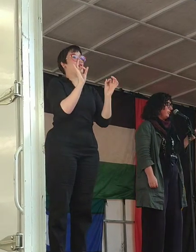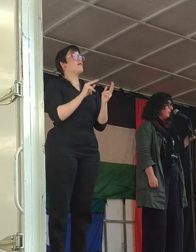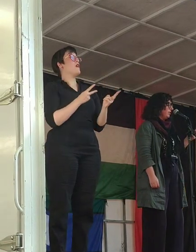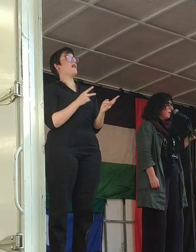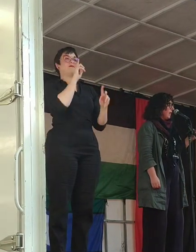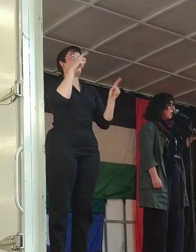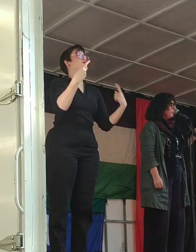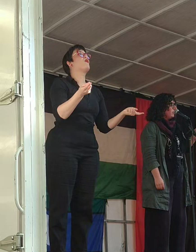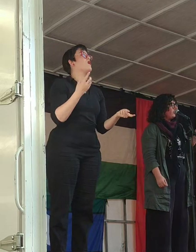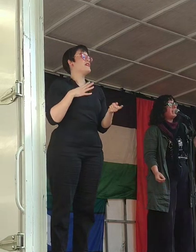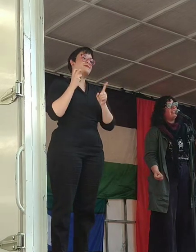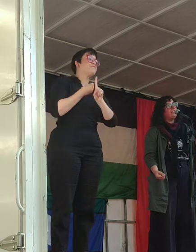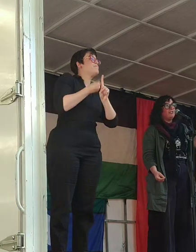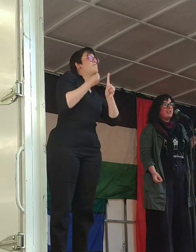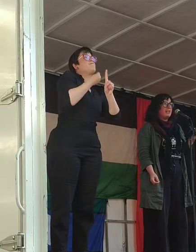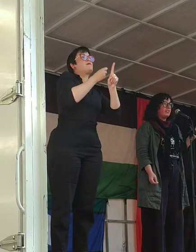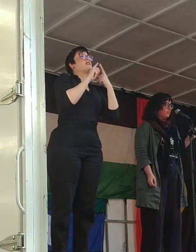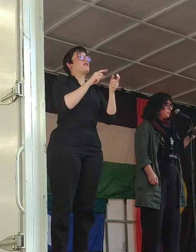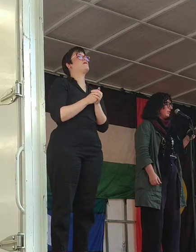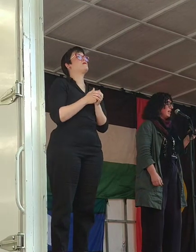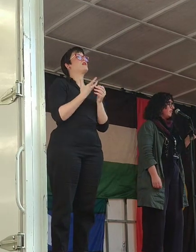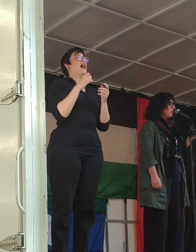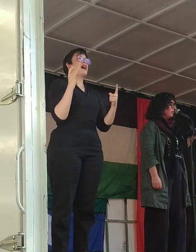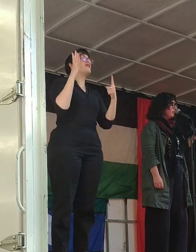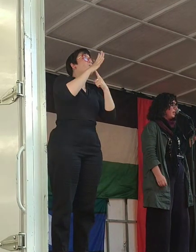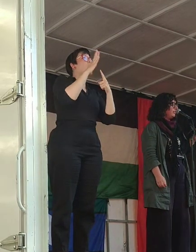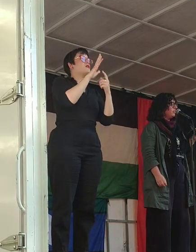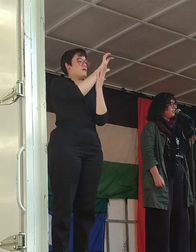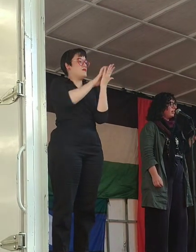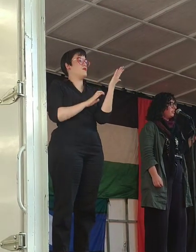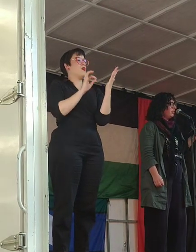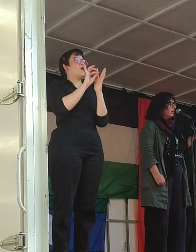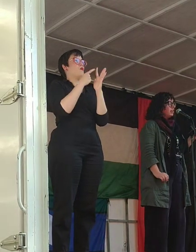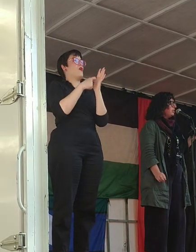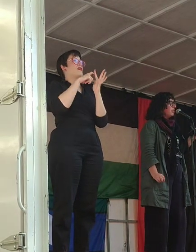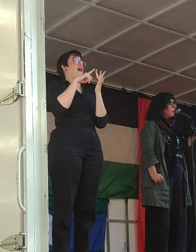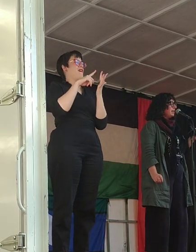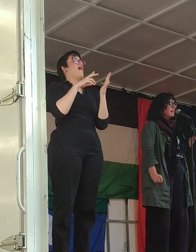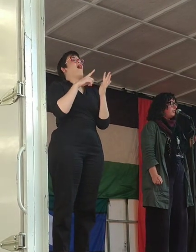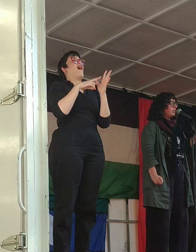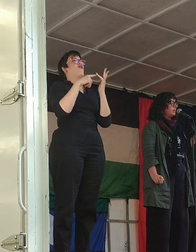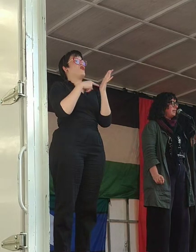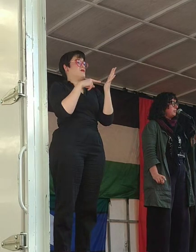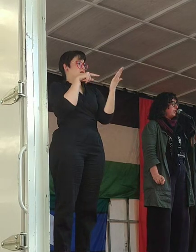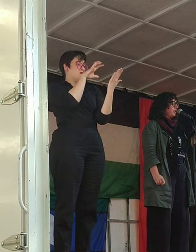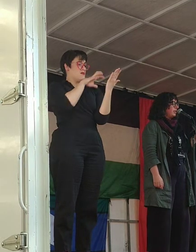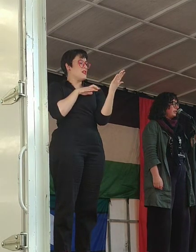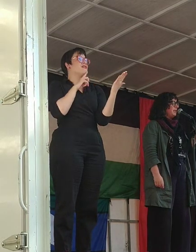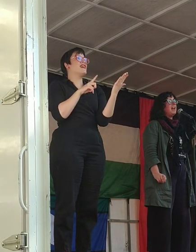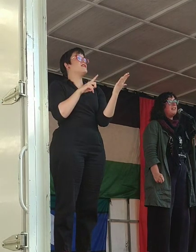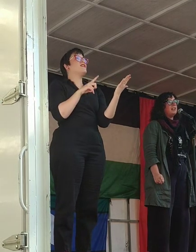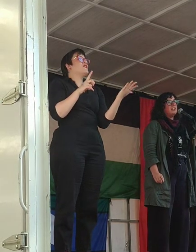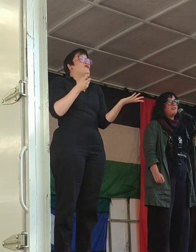still work to do. There's a key Jewish text called the Pirkei Avot, and it tells us, you are not obligated to complete